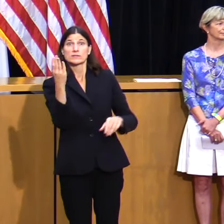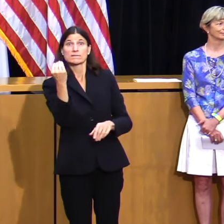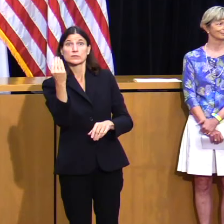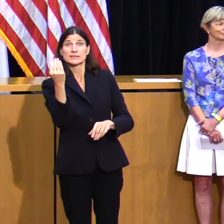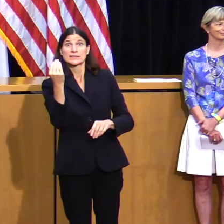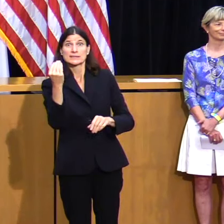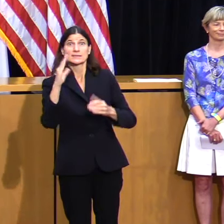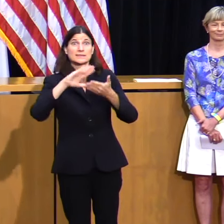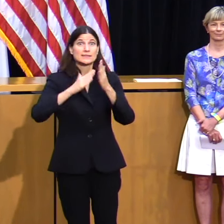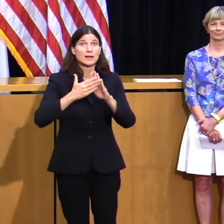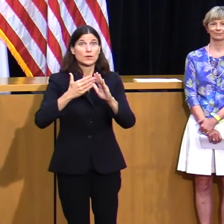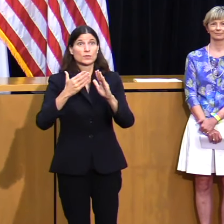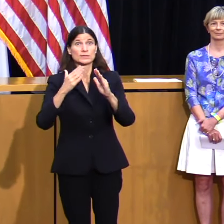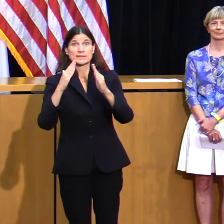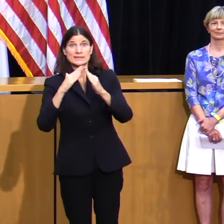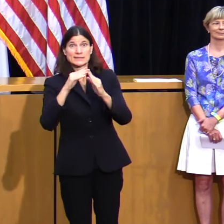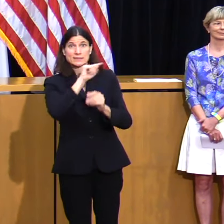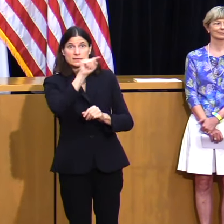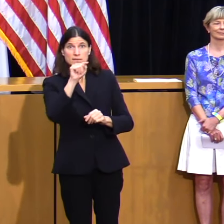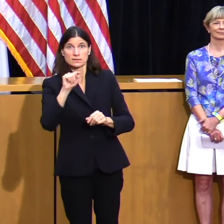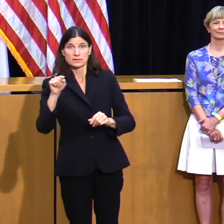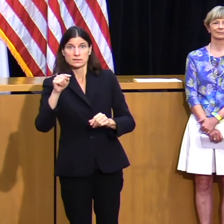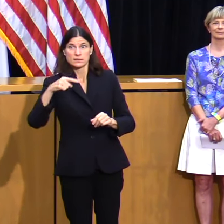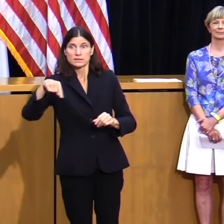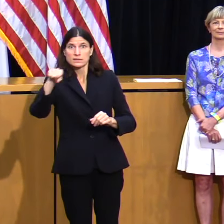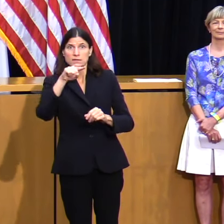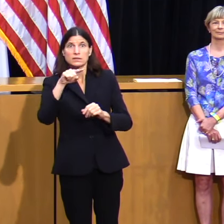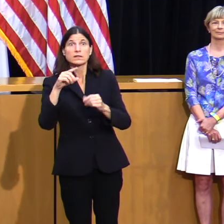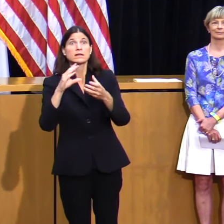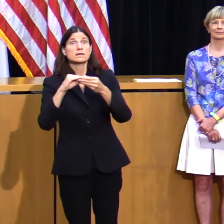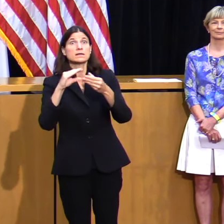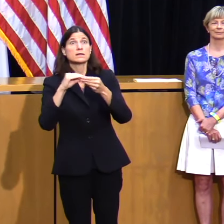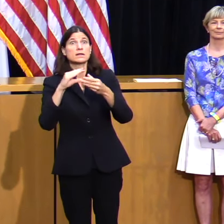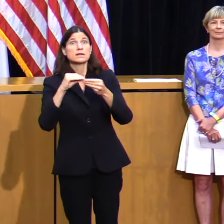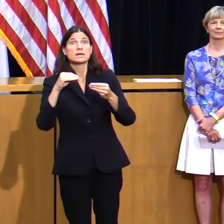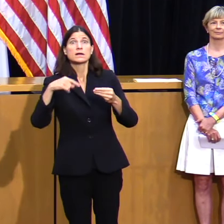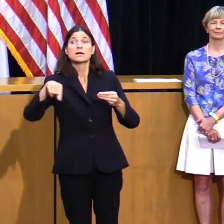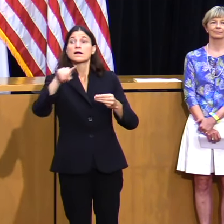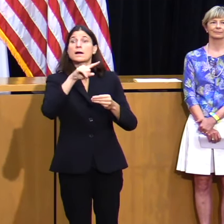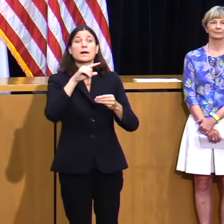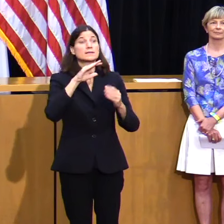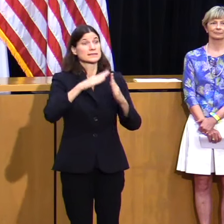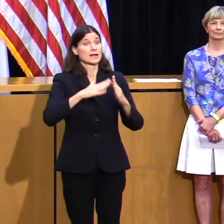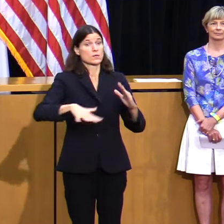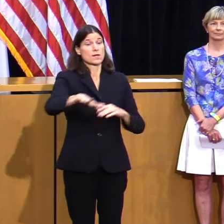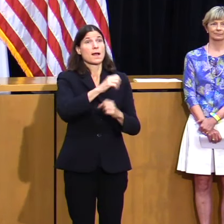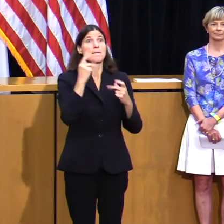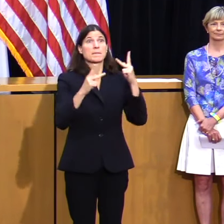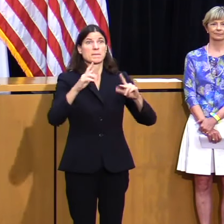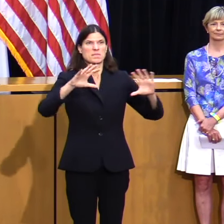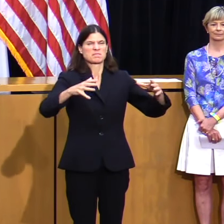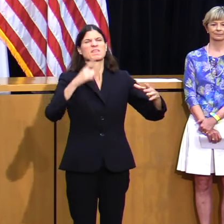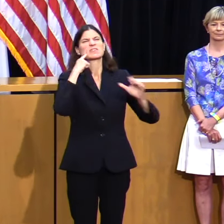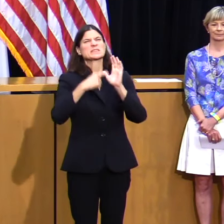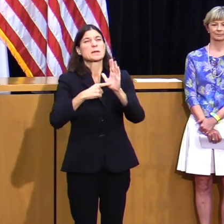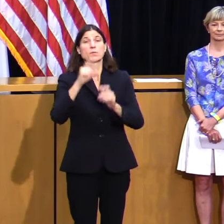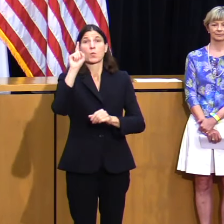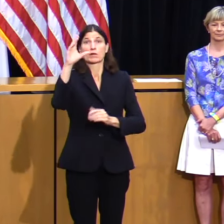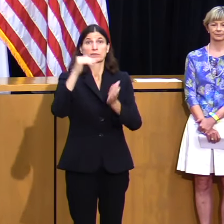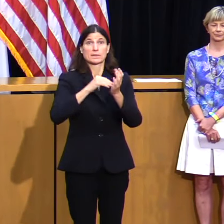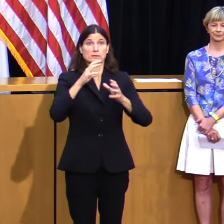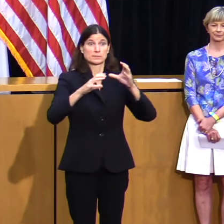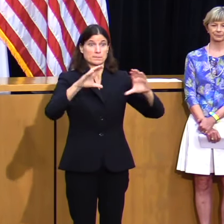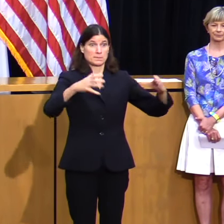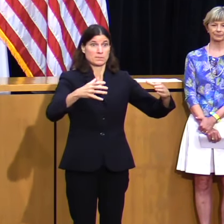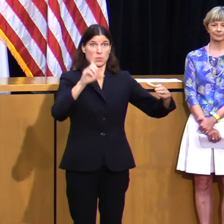per 100,000 or less than 5 cases total in the entire municipality for the past 2 weeks. That means the vast